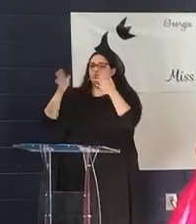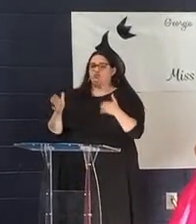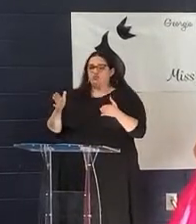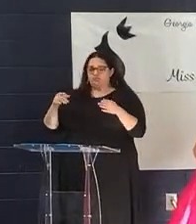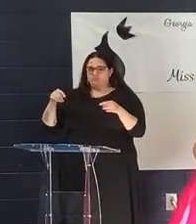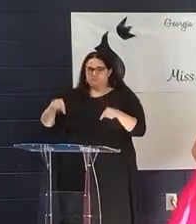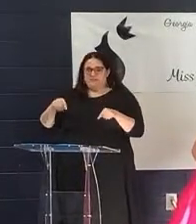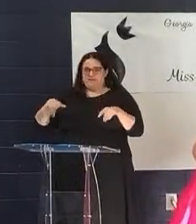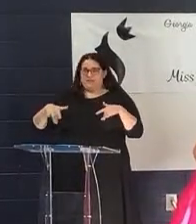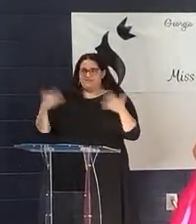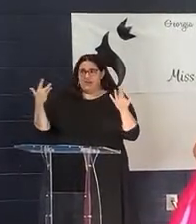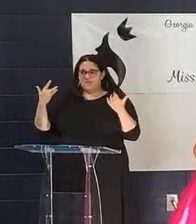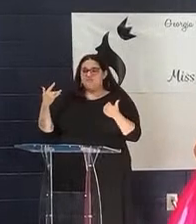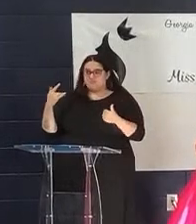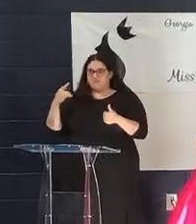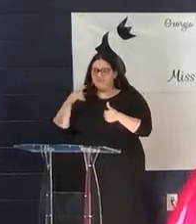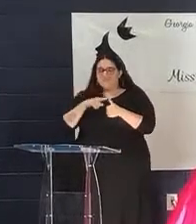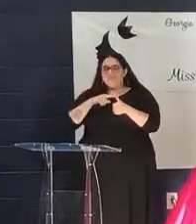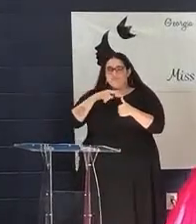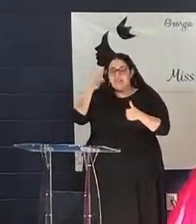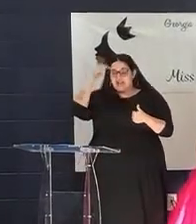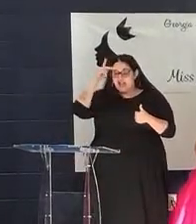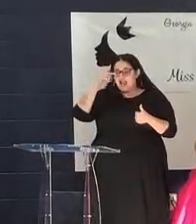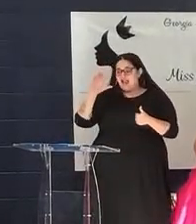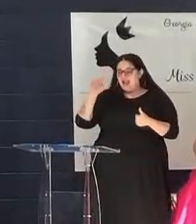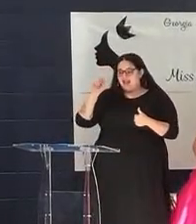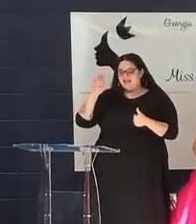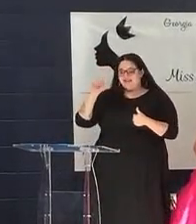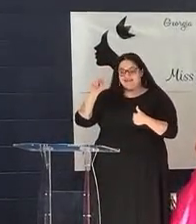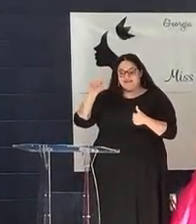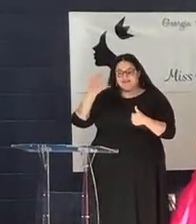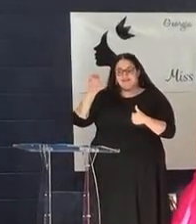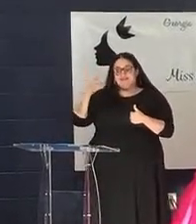Finally, I would like to thank our coordinators of this event.